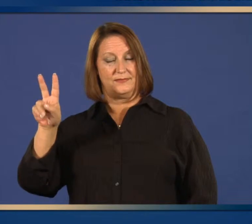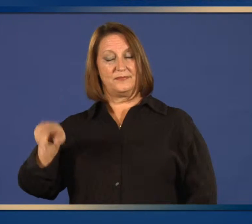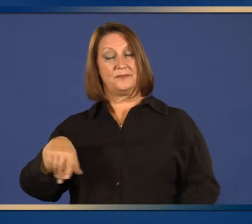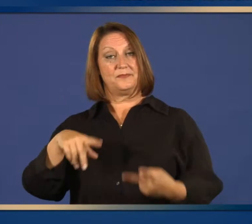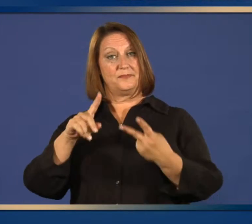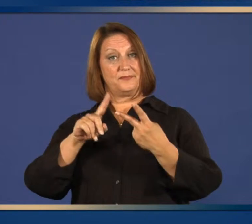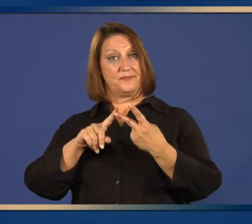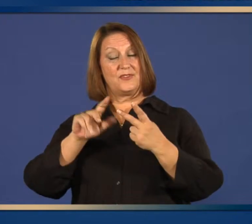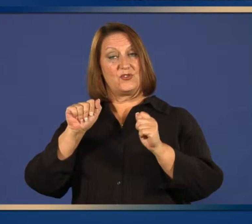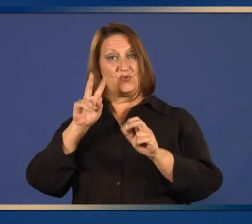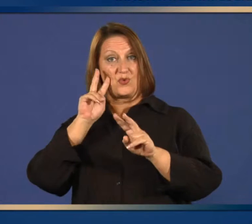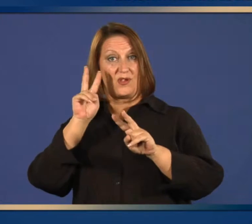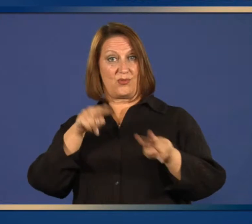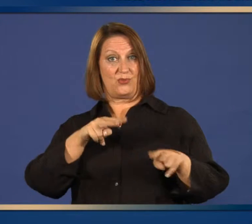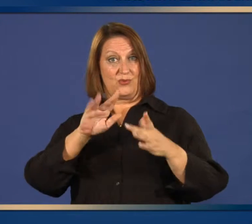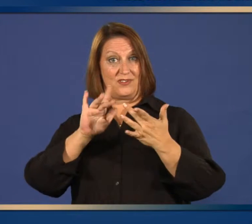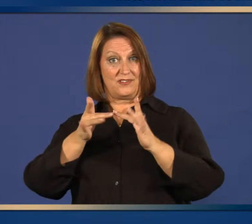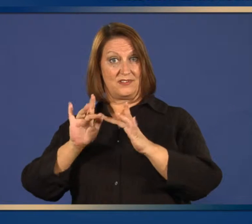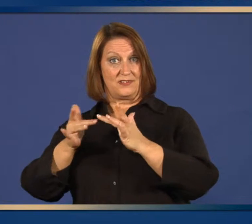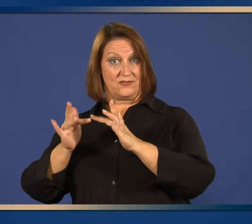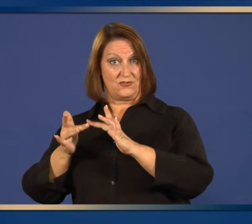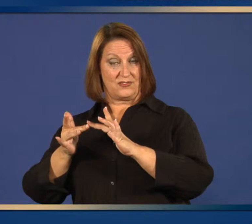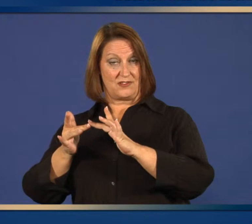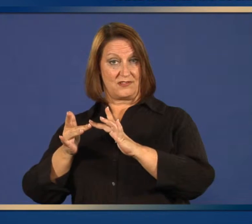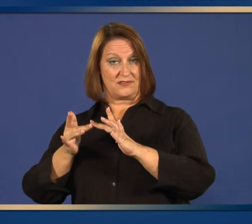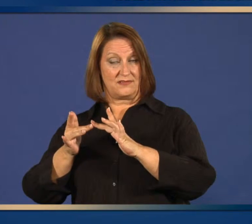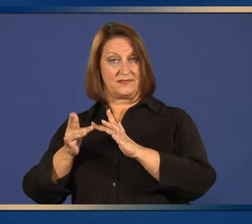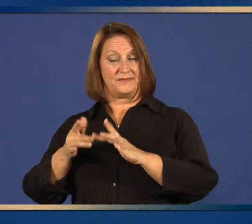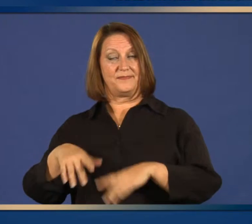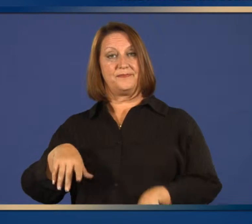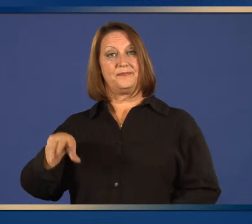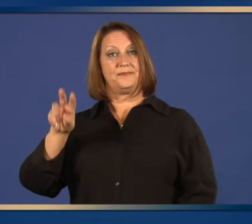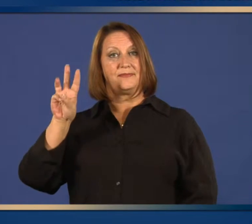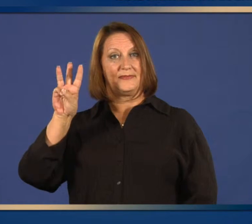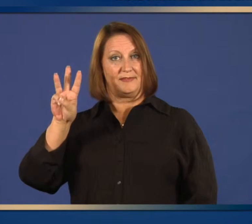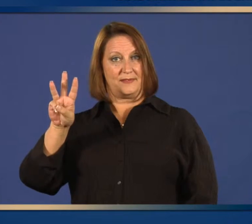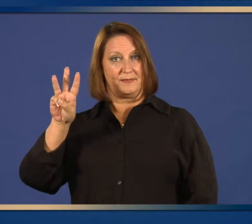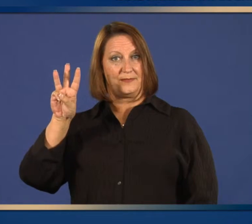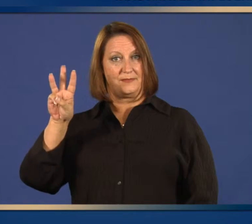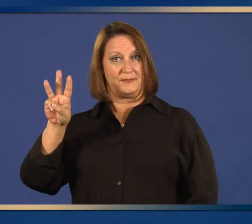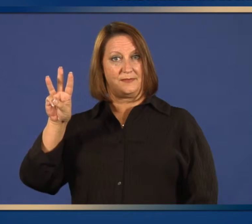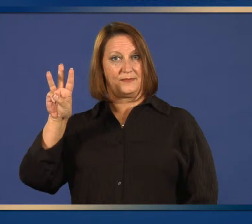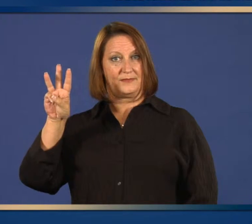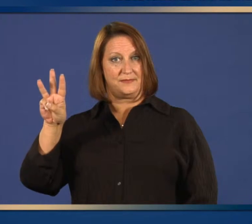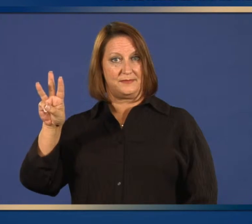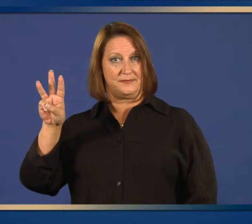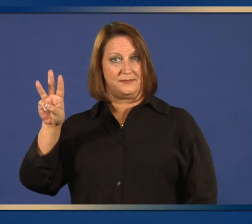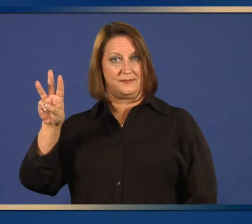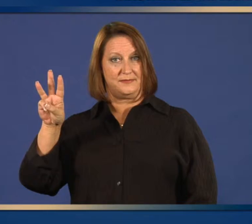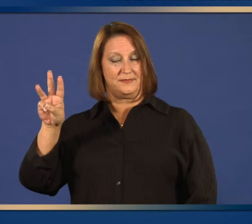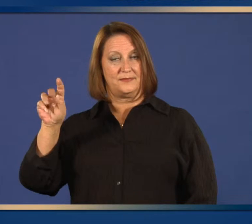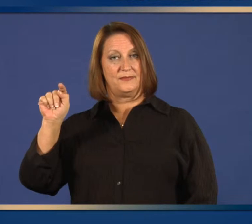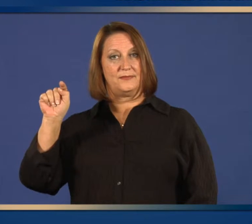338-2382 or visiting the VICP website